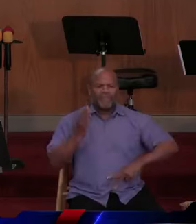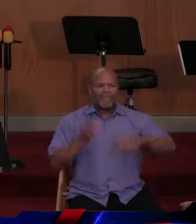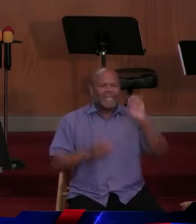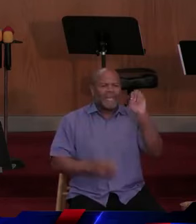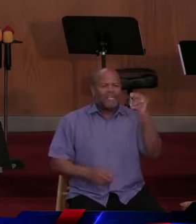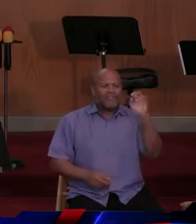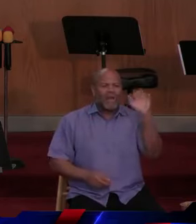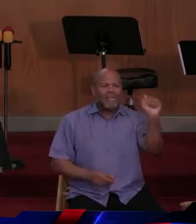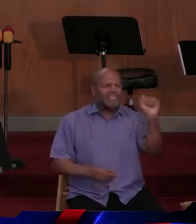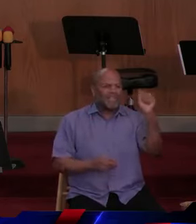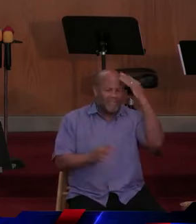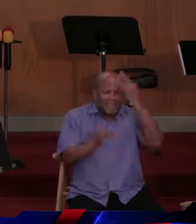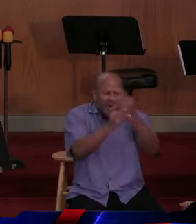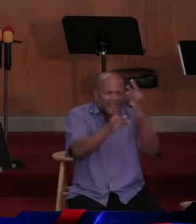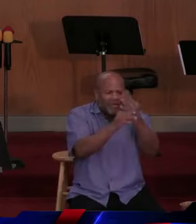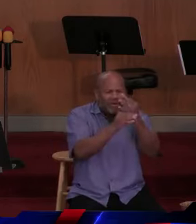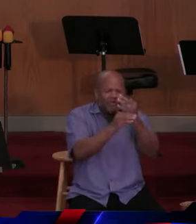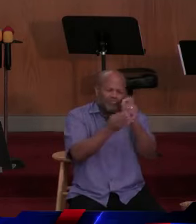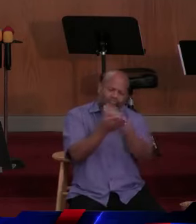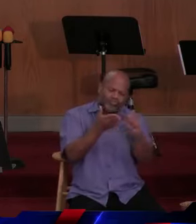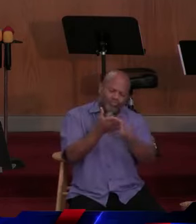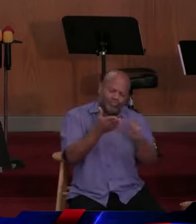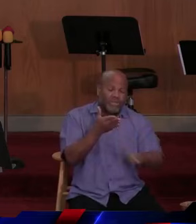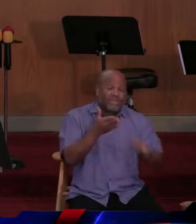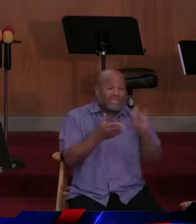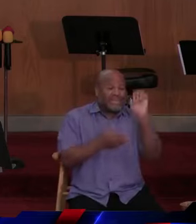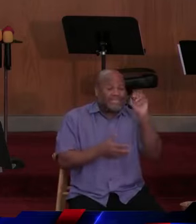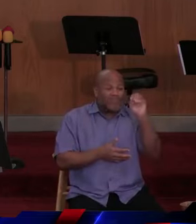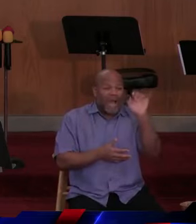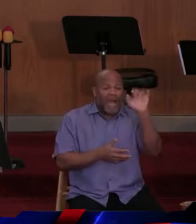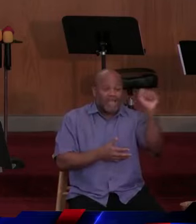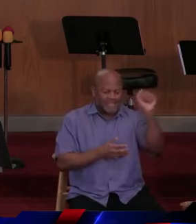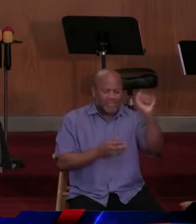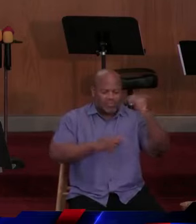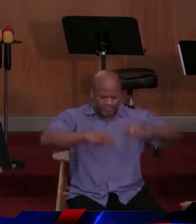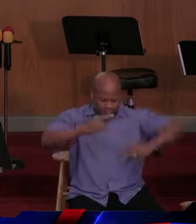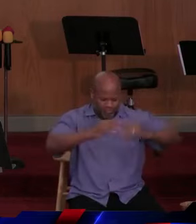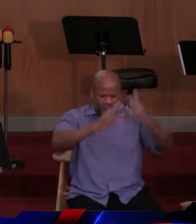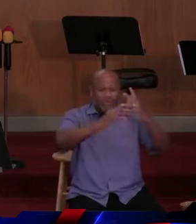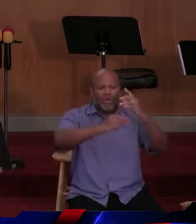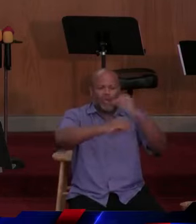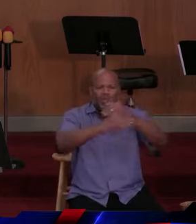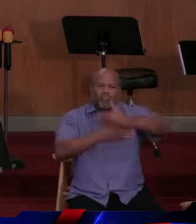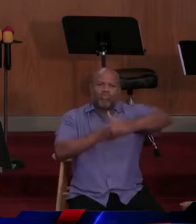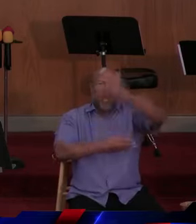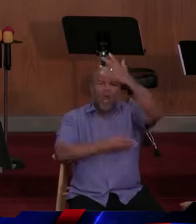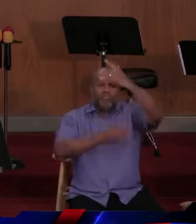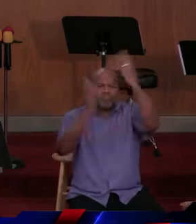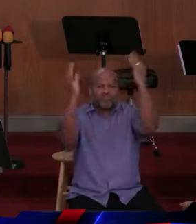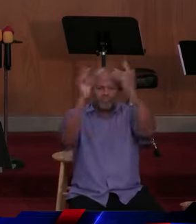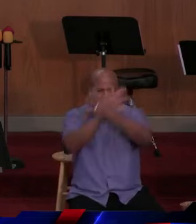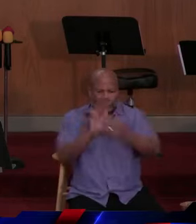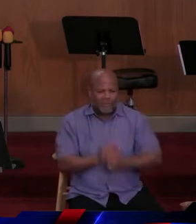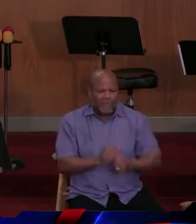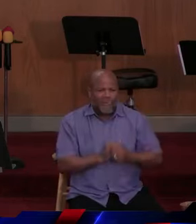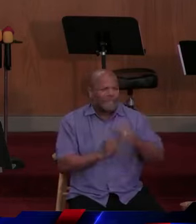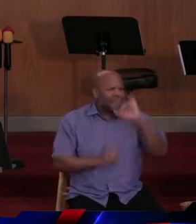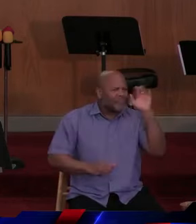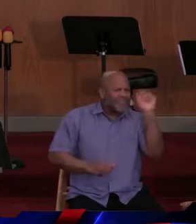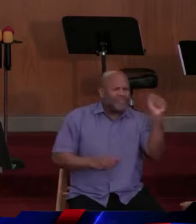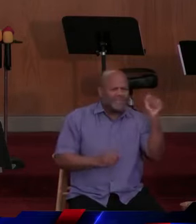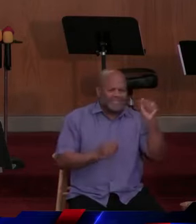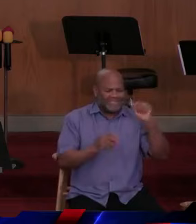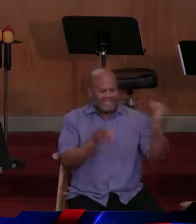faithful scribe. In Nehemiah, he's the builder of the broken down walls. In Esther, he's Uncle Mordecai. In Job, he's the